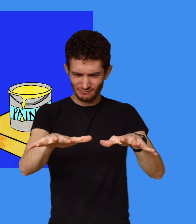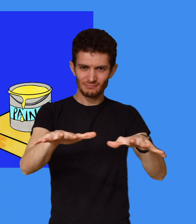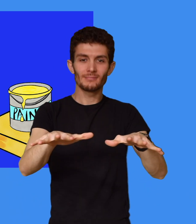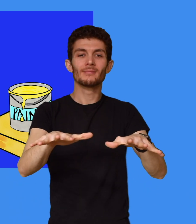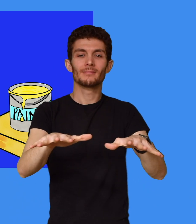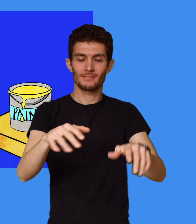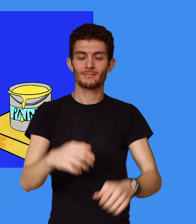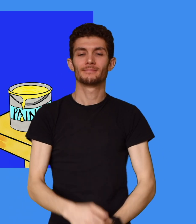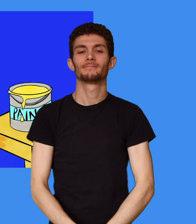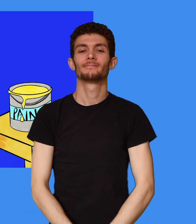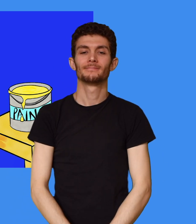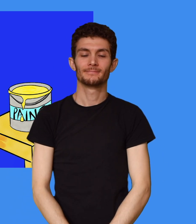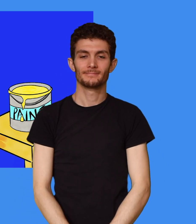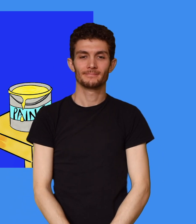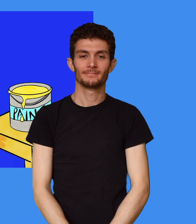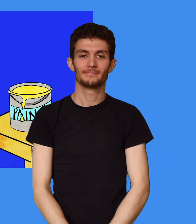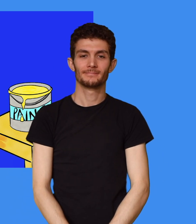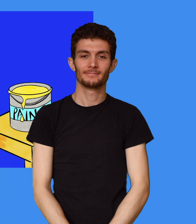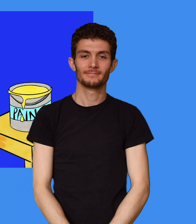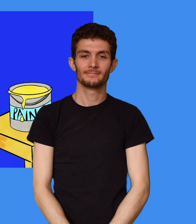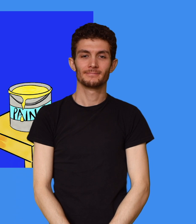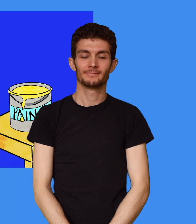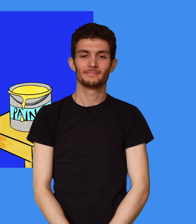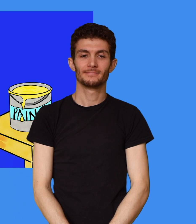old table, replied Grandpa, moving it.